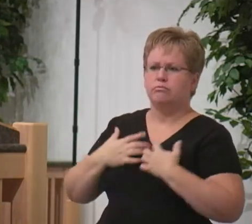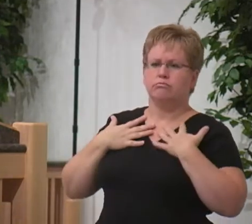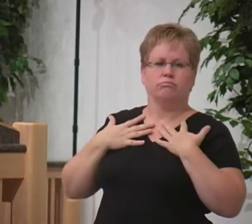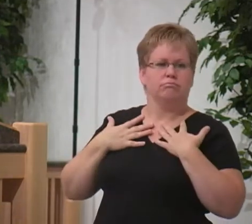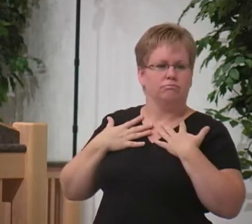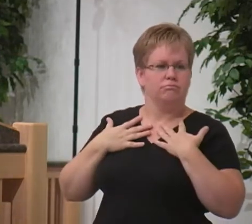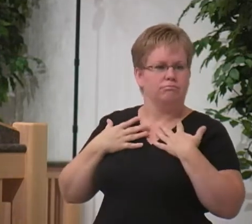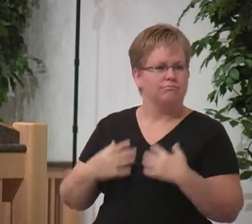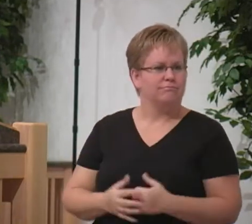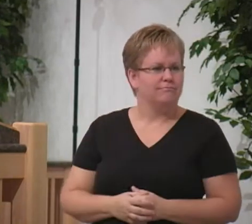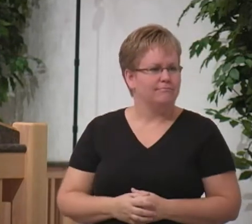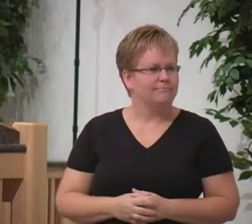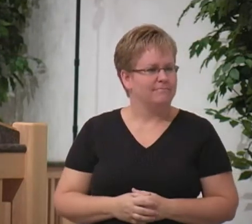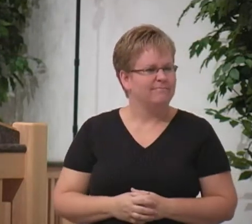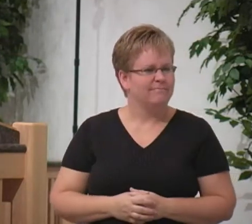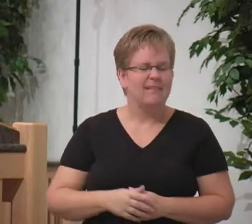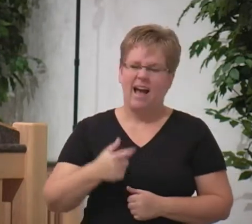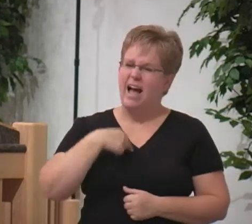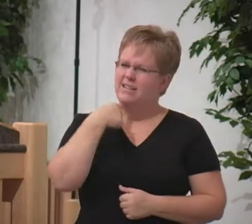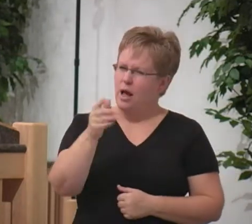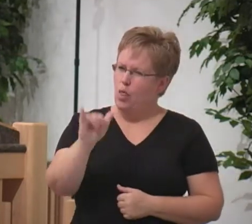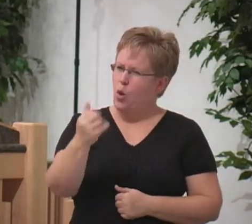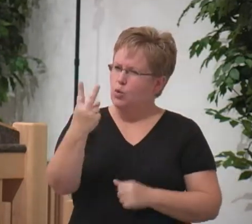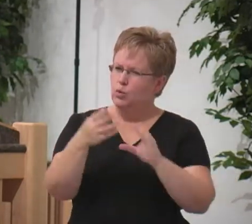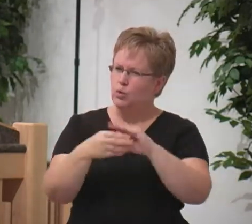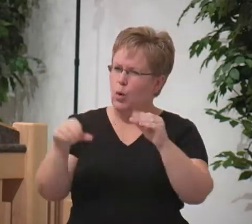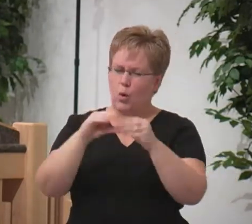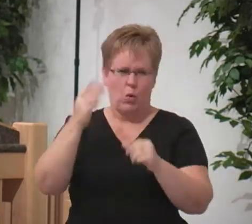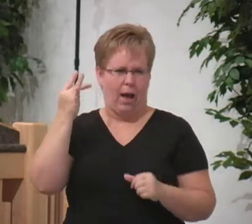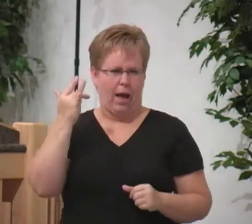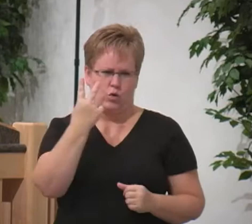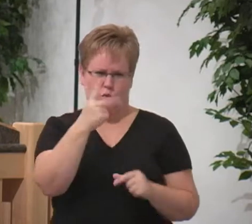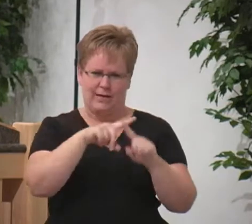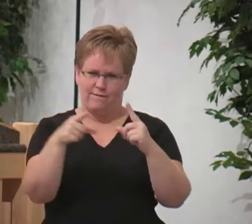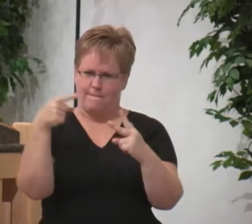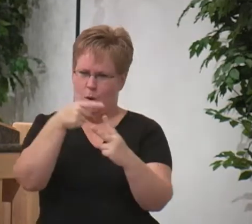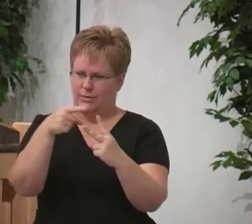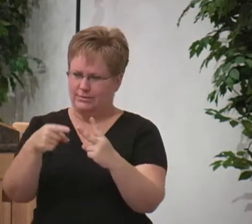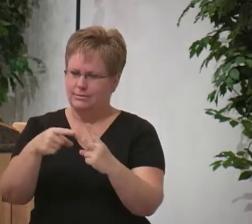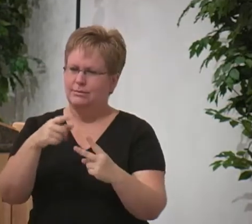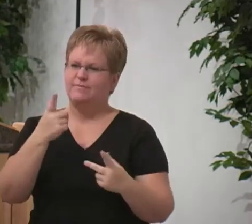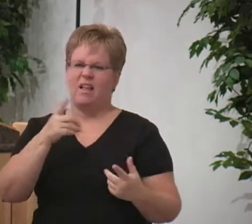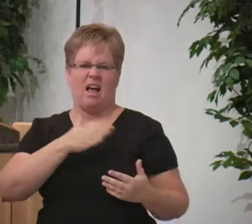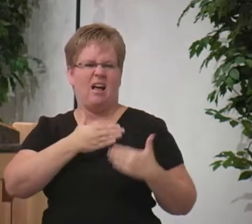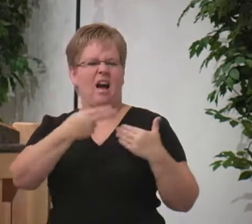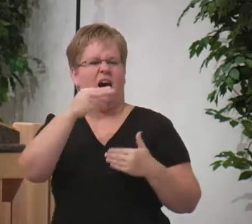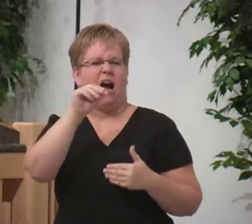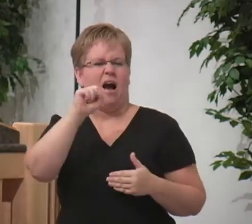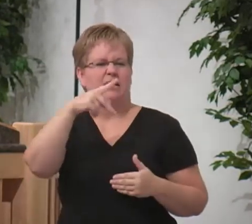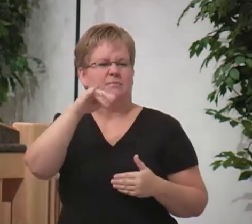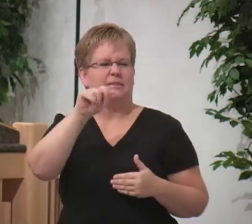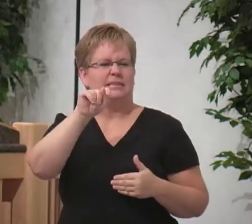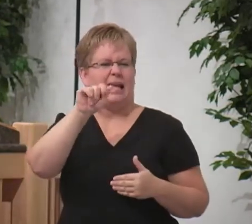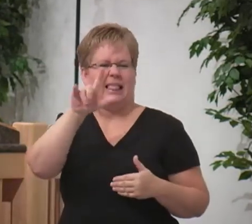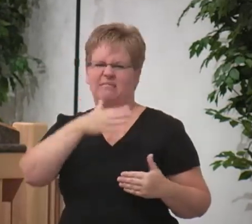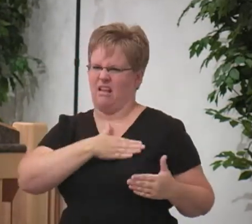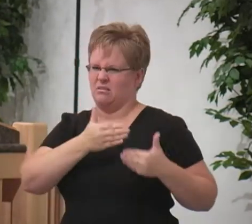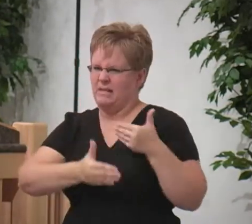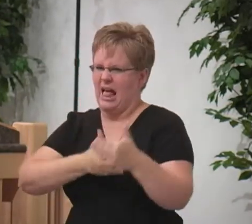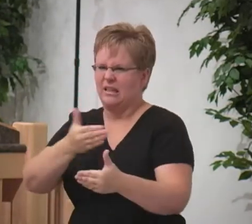I tell you those 2 stories to illustrate 2 points. First of all, that hospitality is not easy. Sometimes it feels awkward